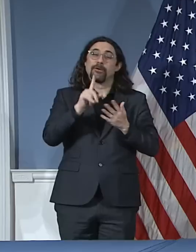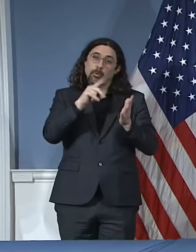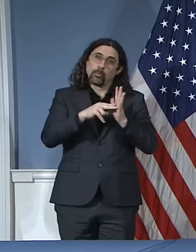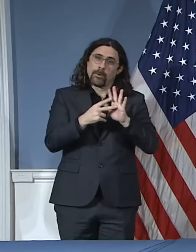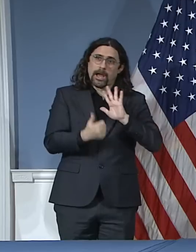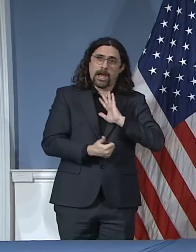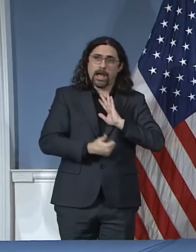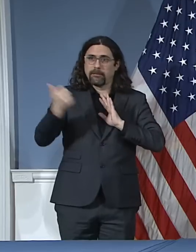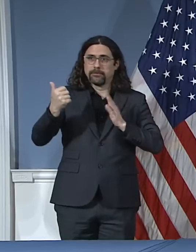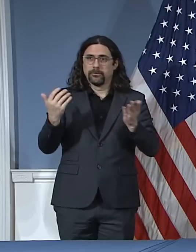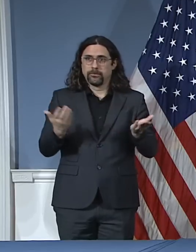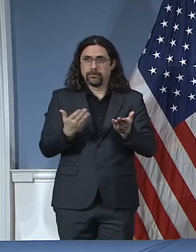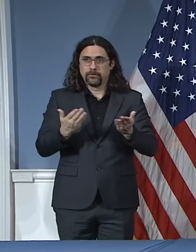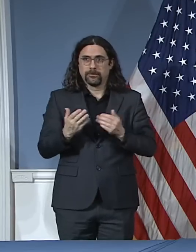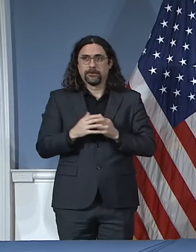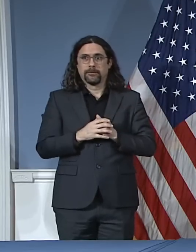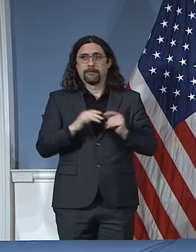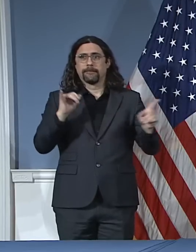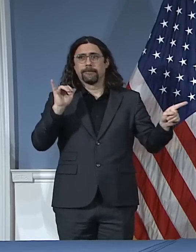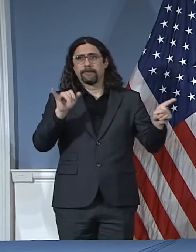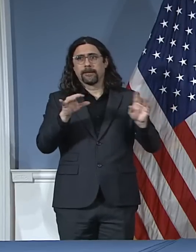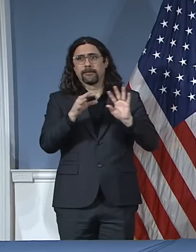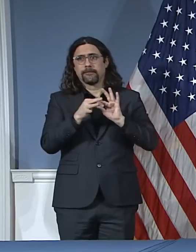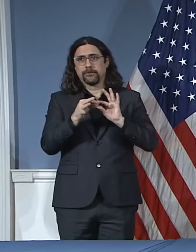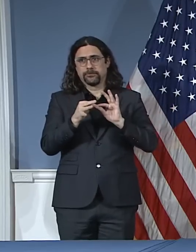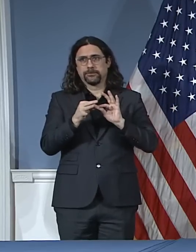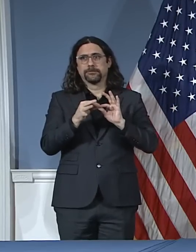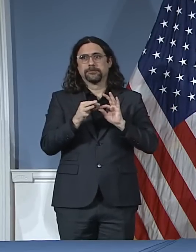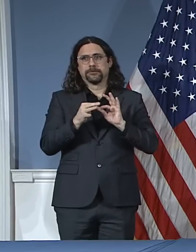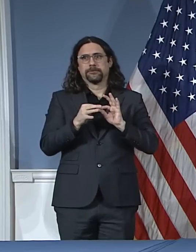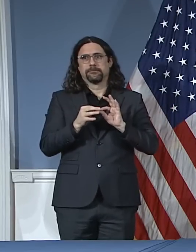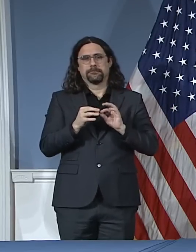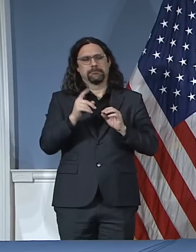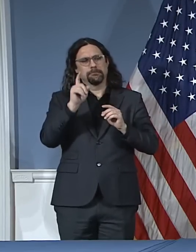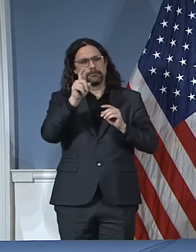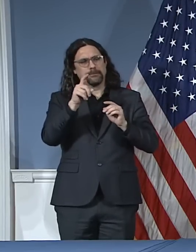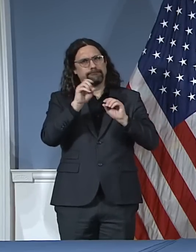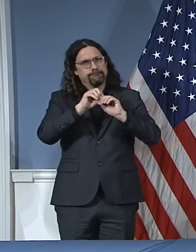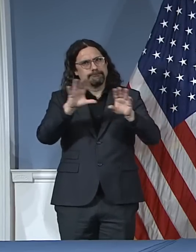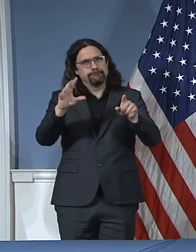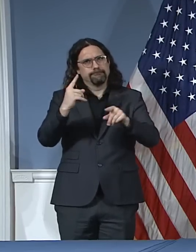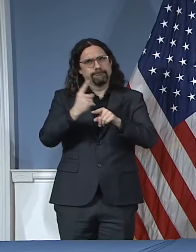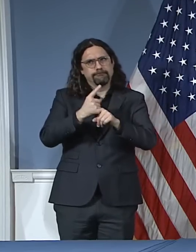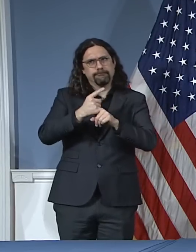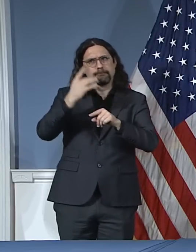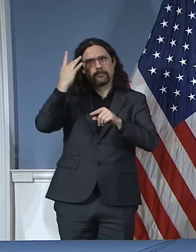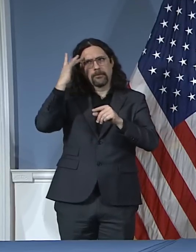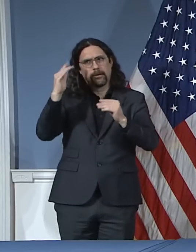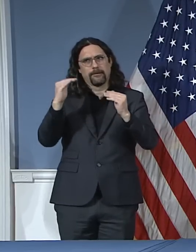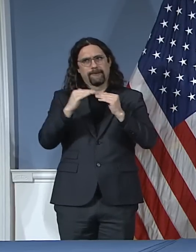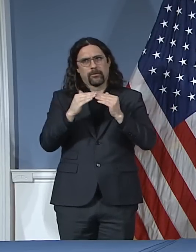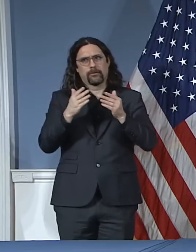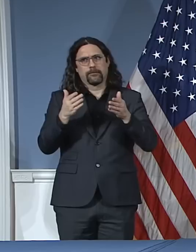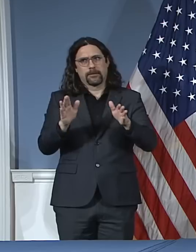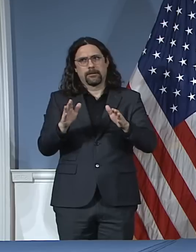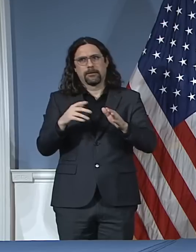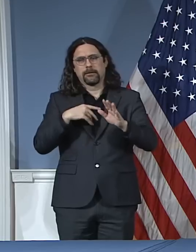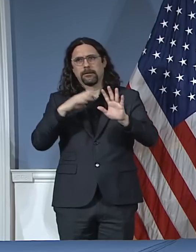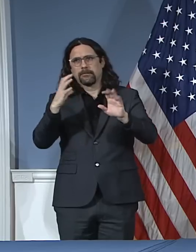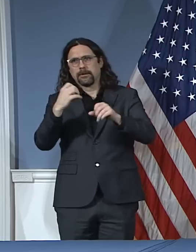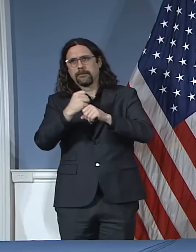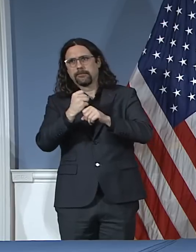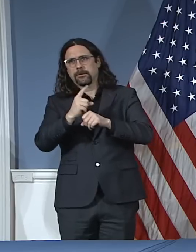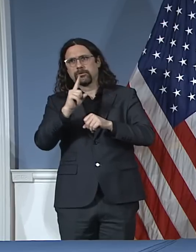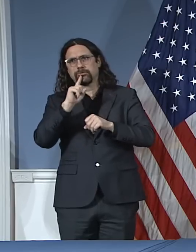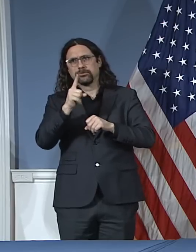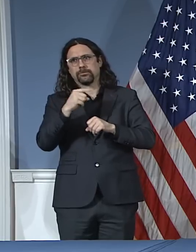smart, fair, decent way. With that, want to make sure that we now have an